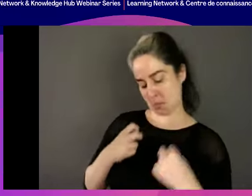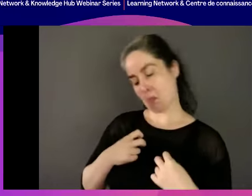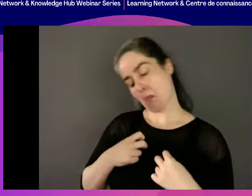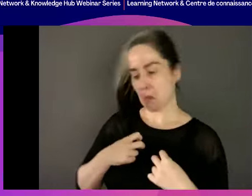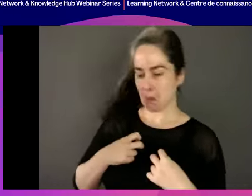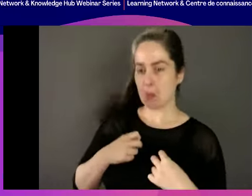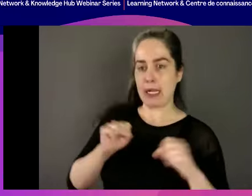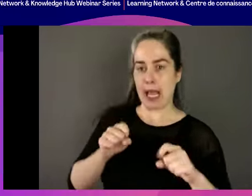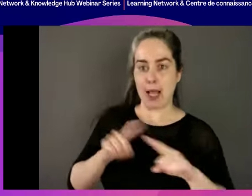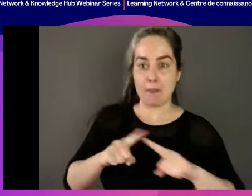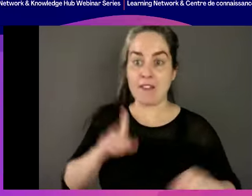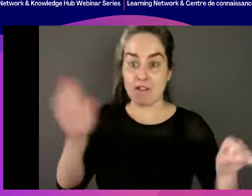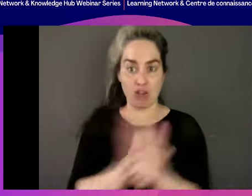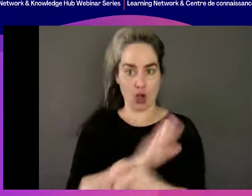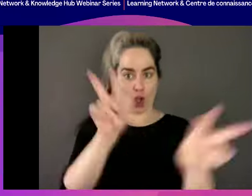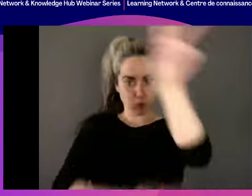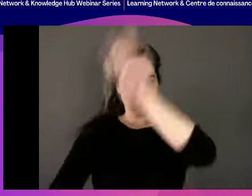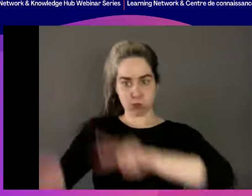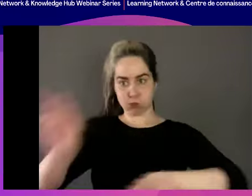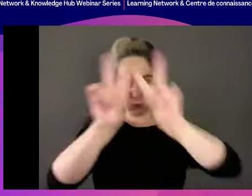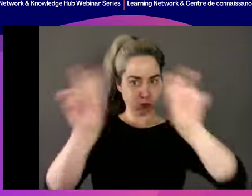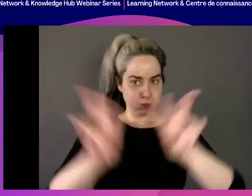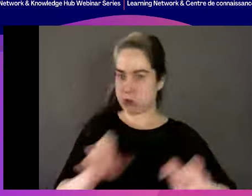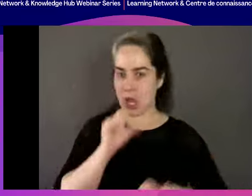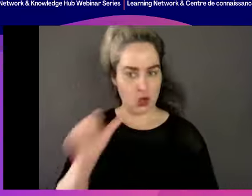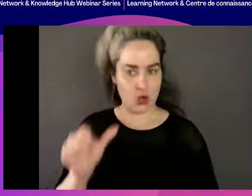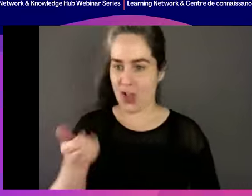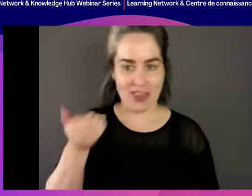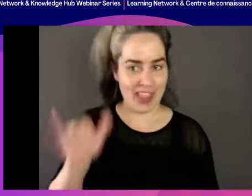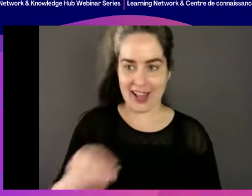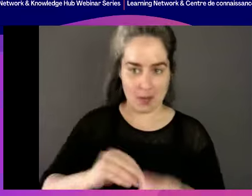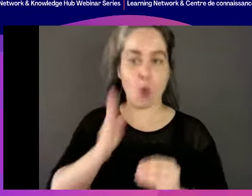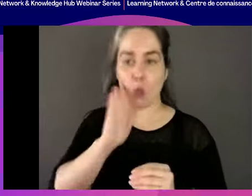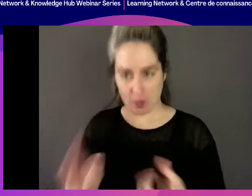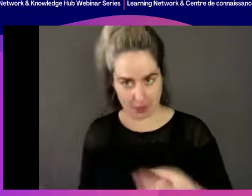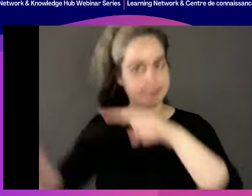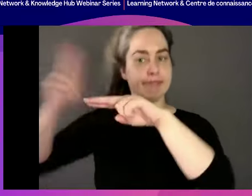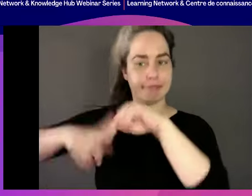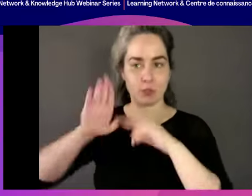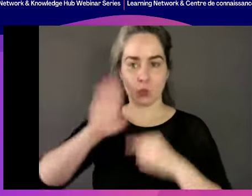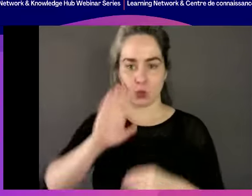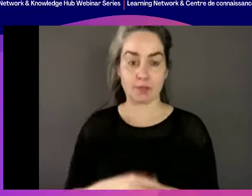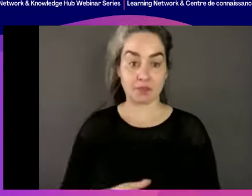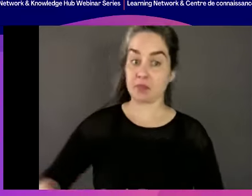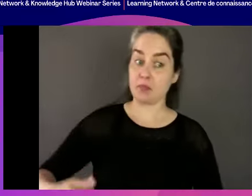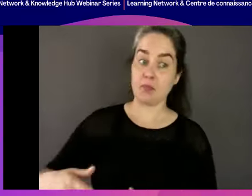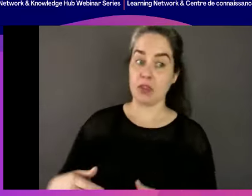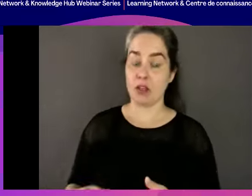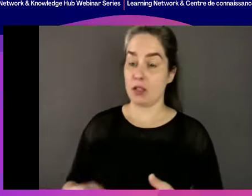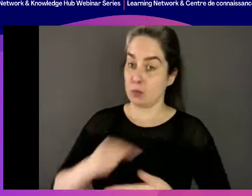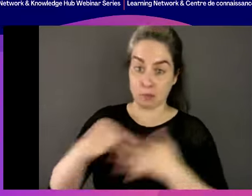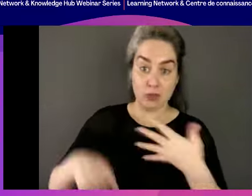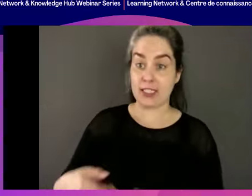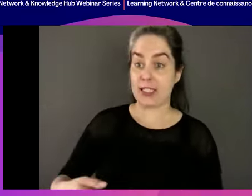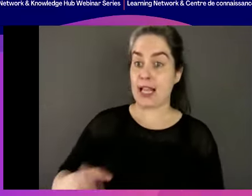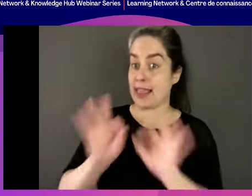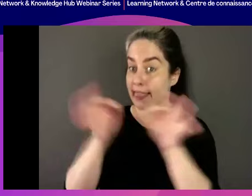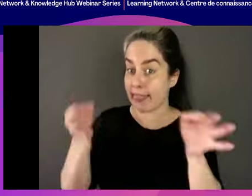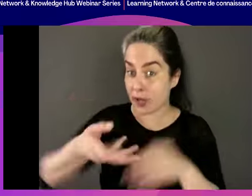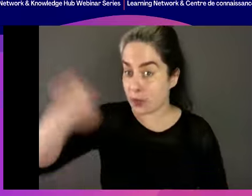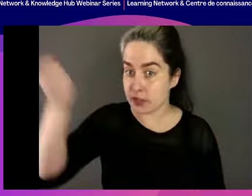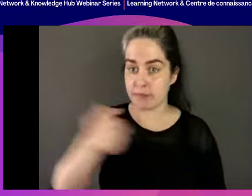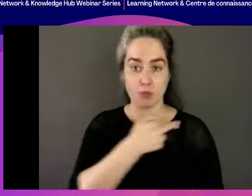to these adversities. So up top, we see loss of language, loss of traditional spirituality, cultural